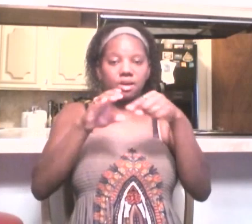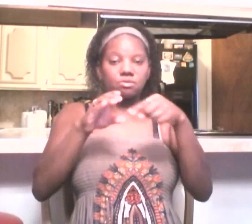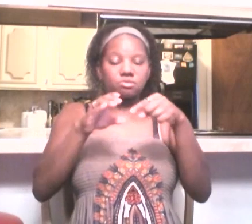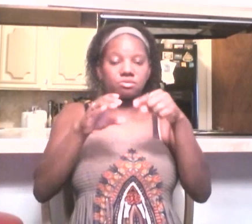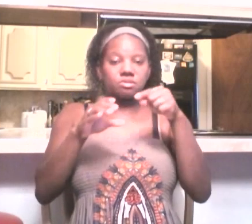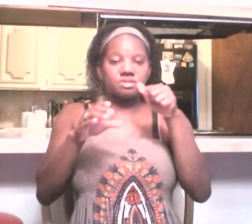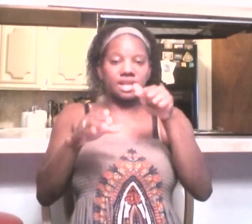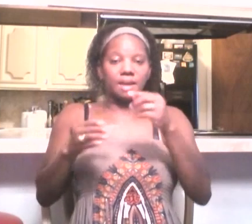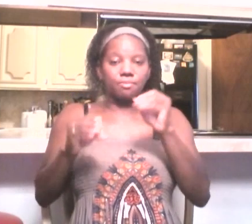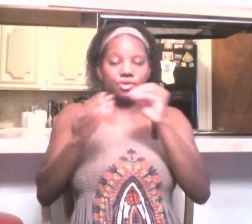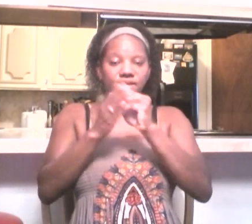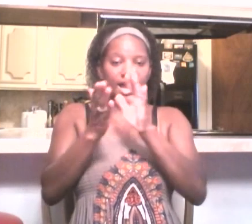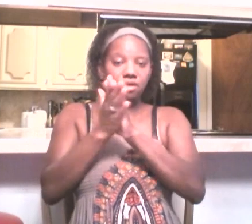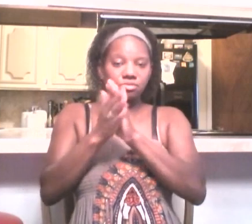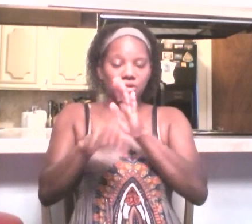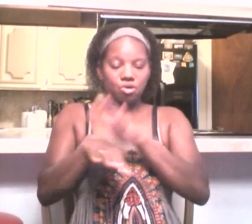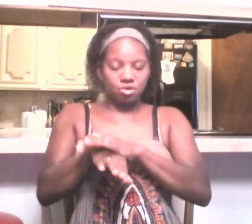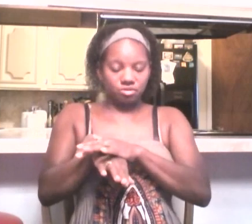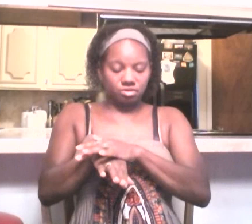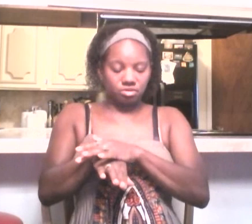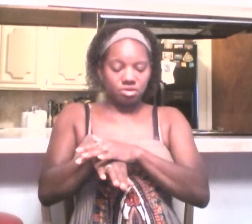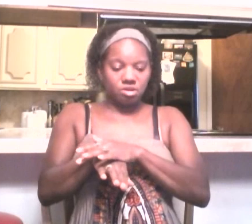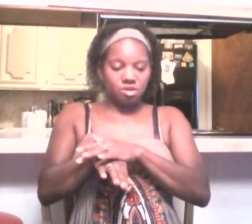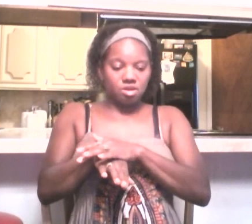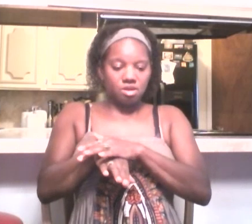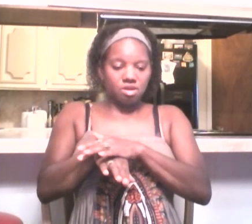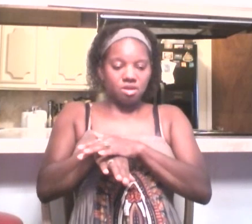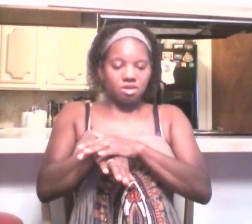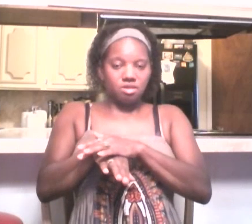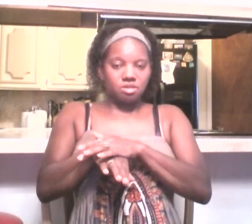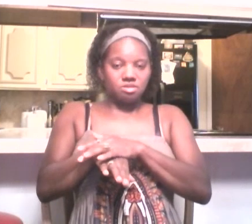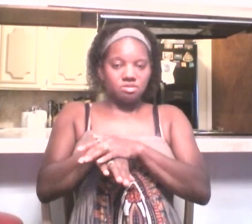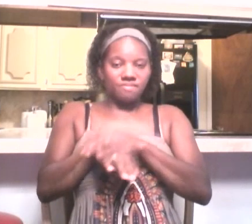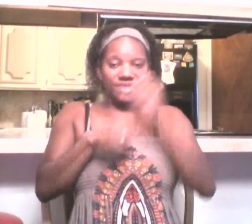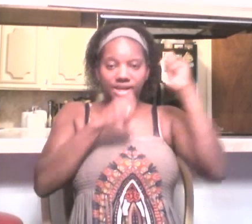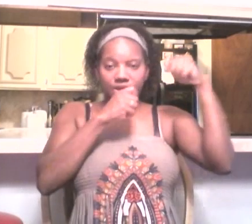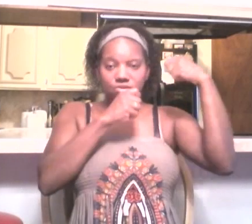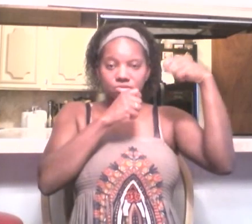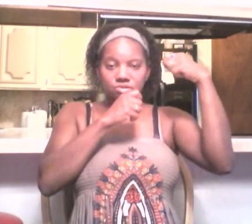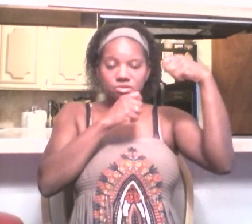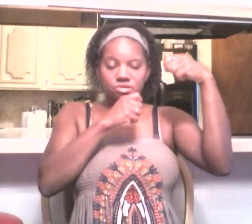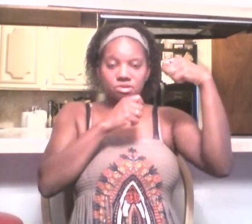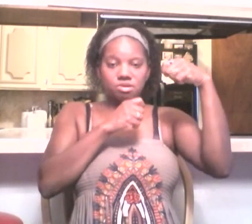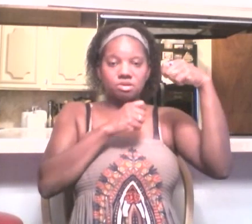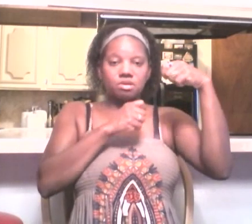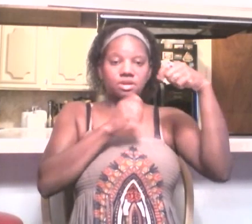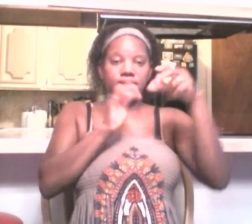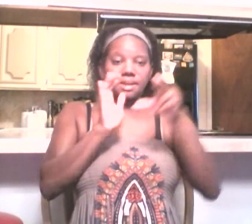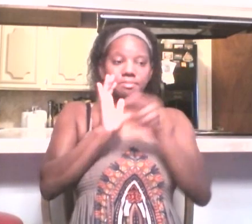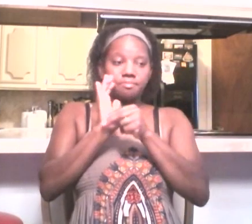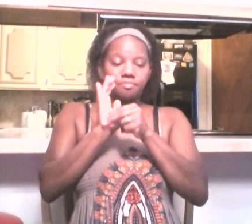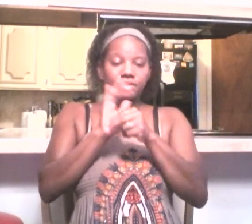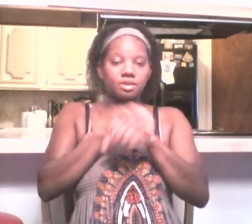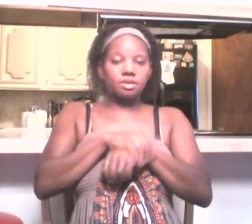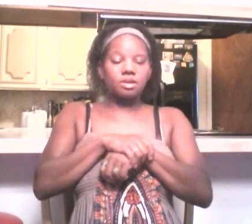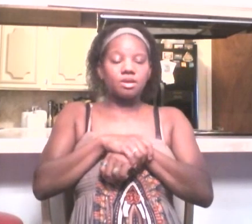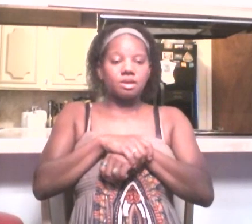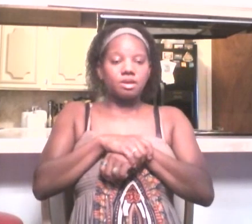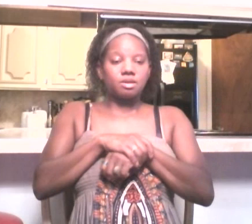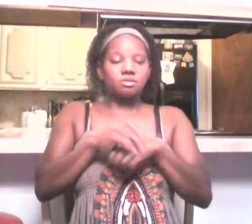email that I put down on the video clip. So